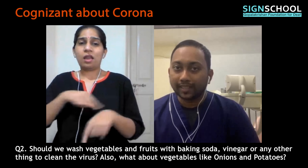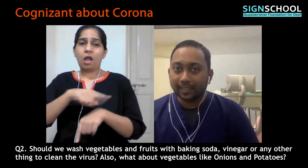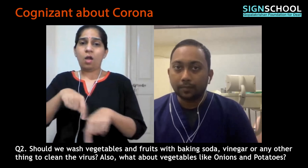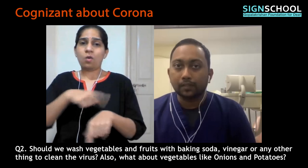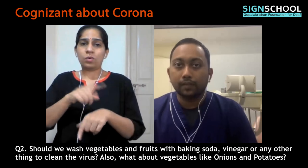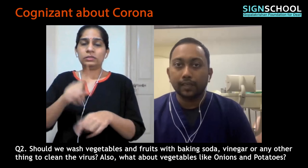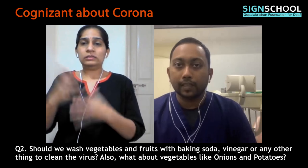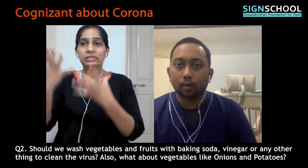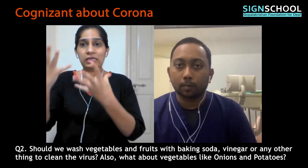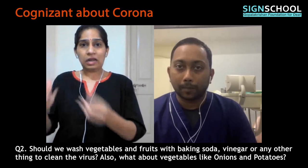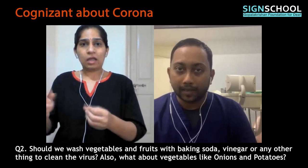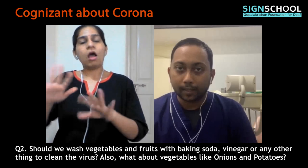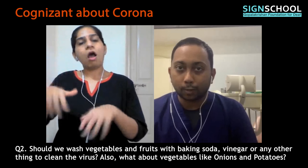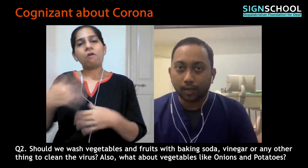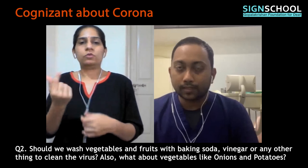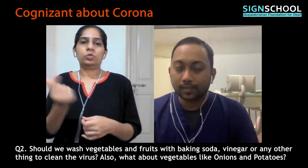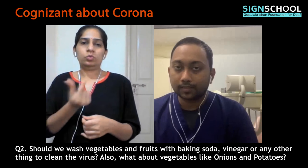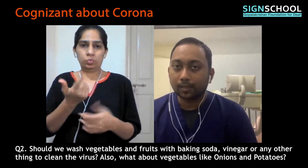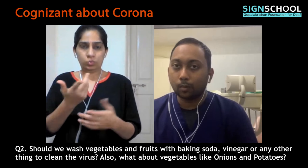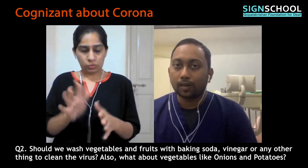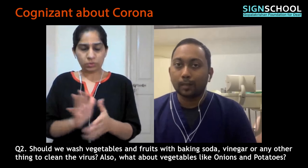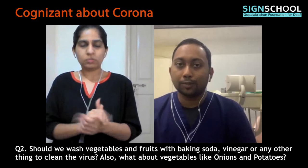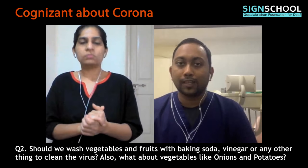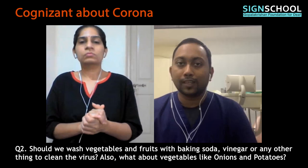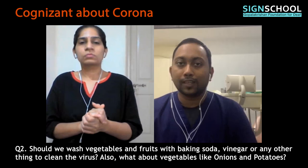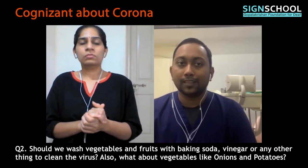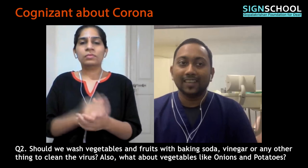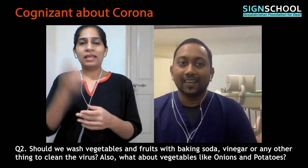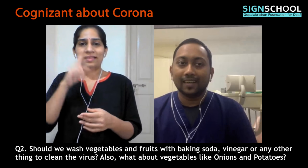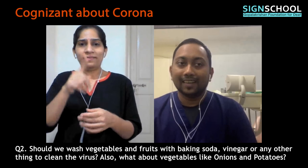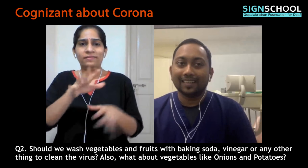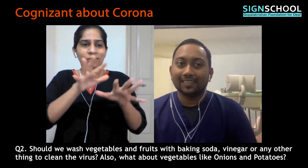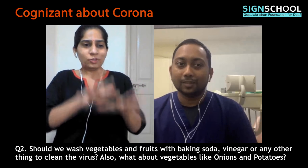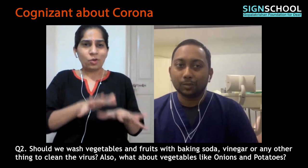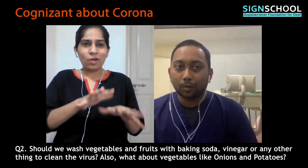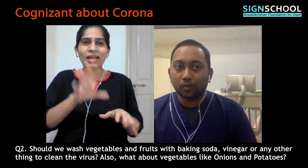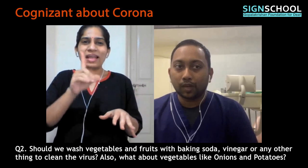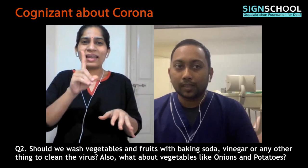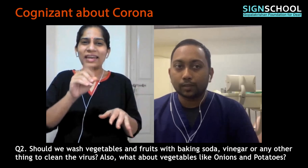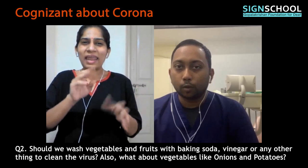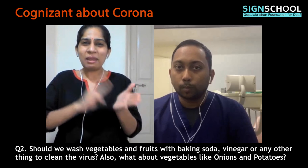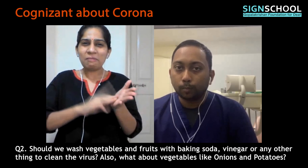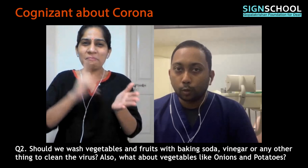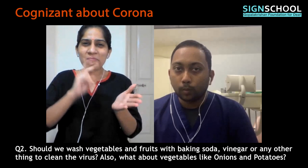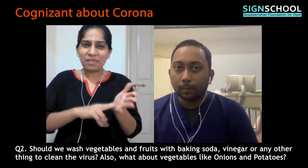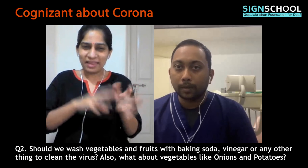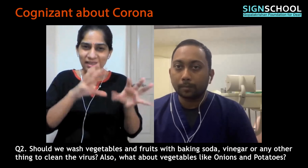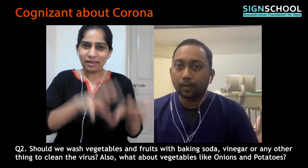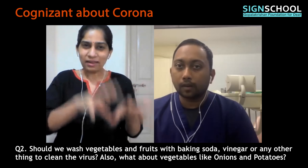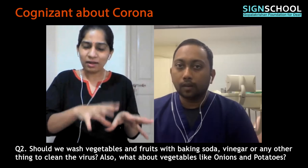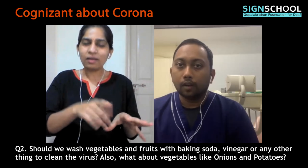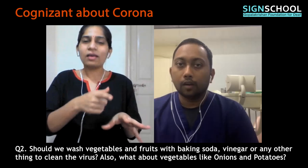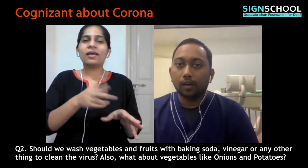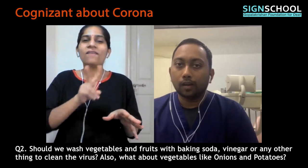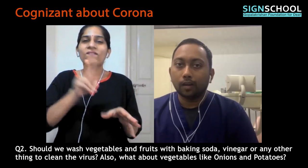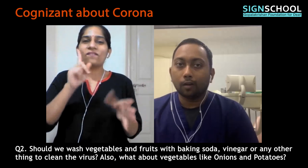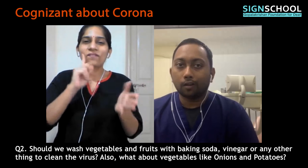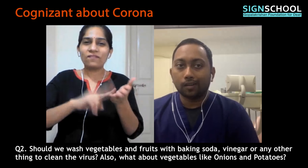or soaking it with vinegar or baking soda is concerned, what I would say is so far there's no proven